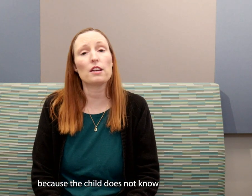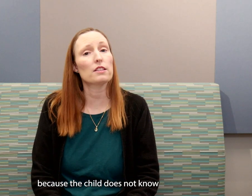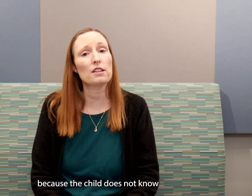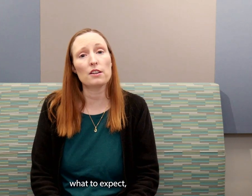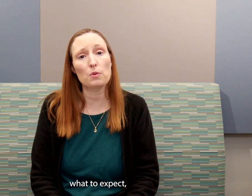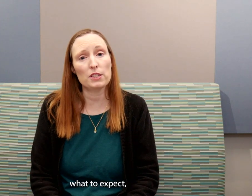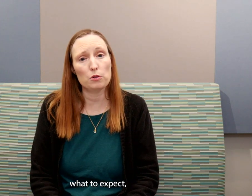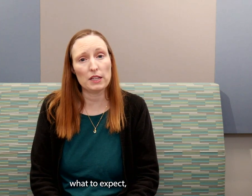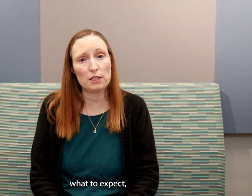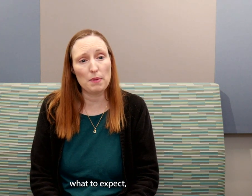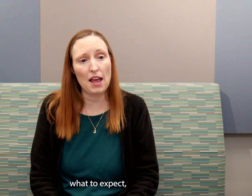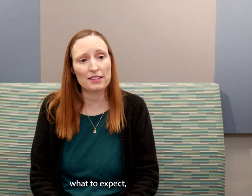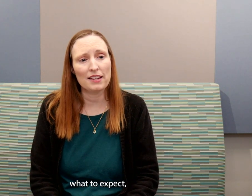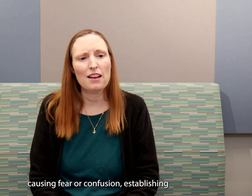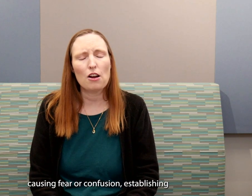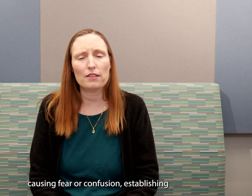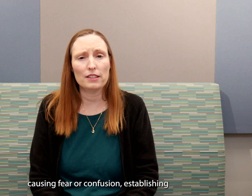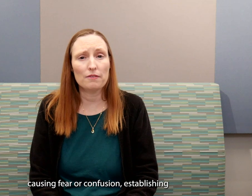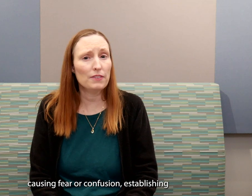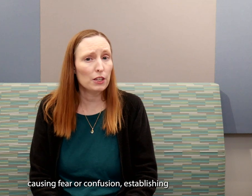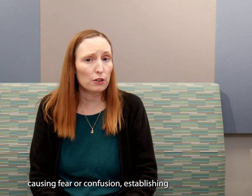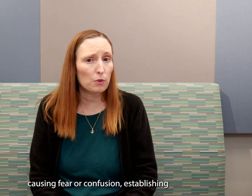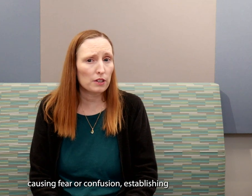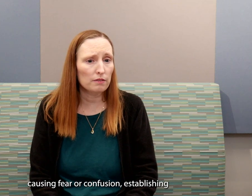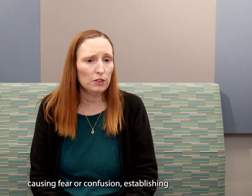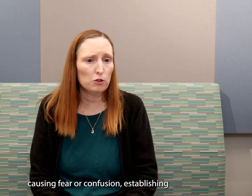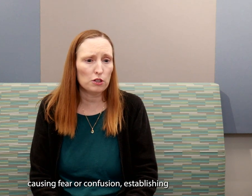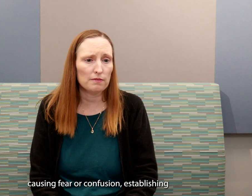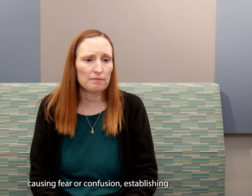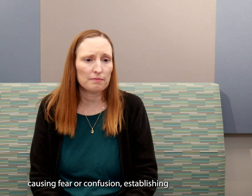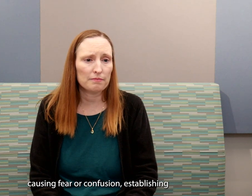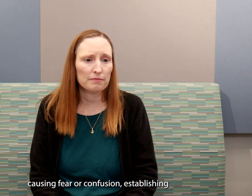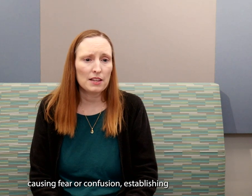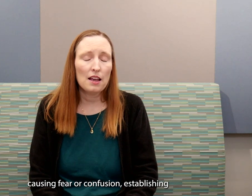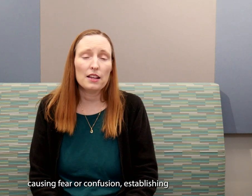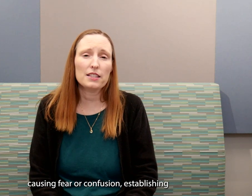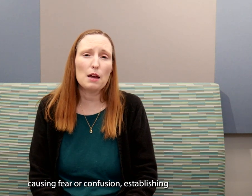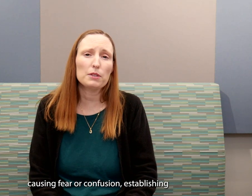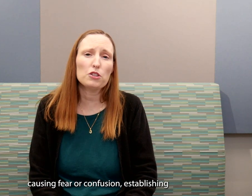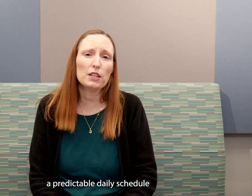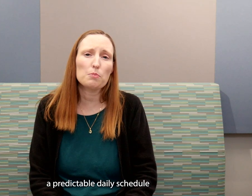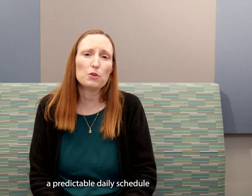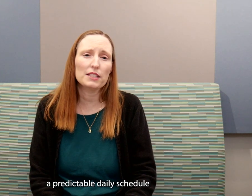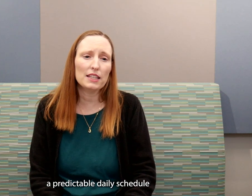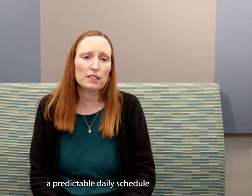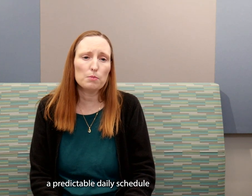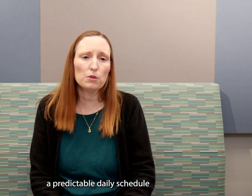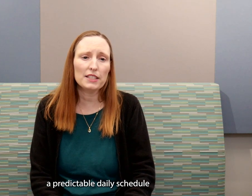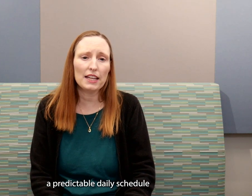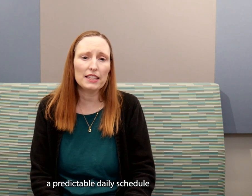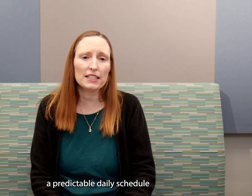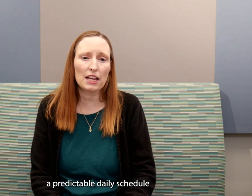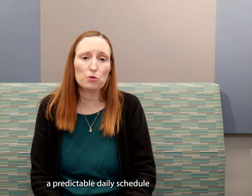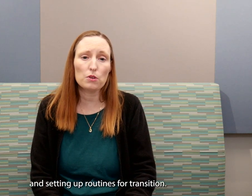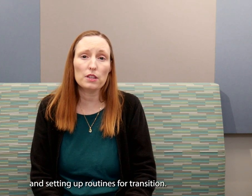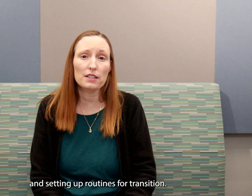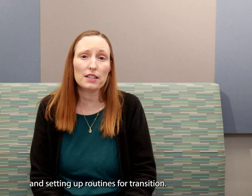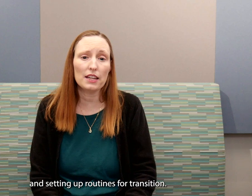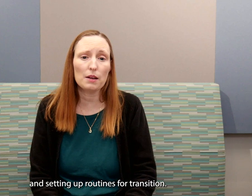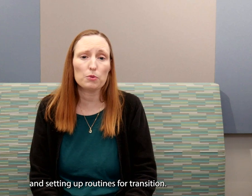not know what to expect, causing fear or confusion. Establishing a predictable daily schedule and setting up